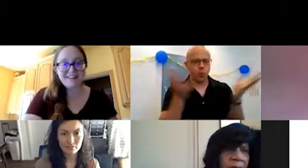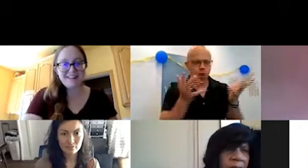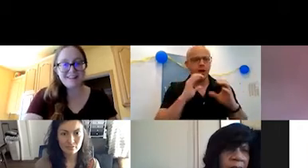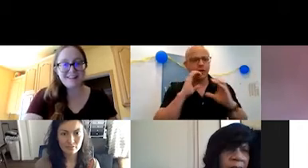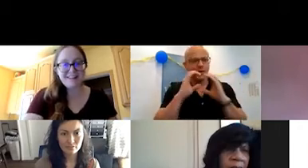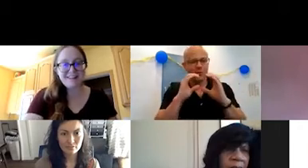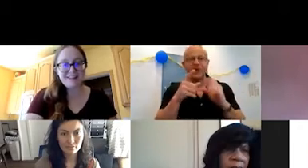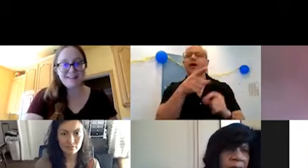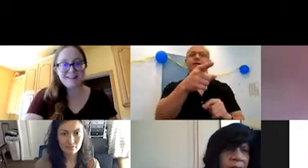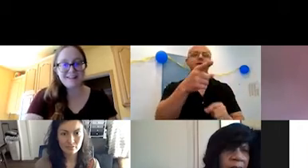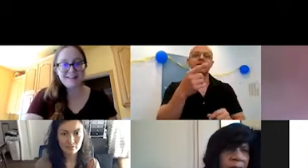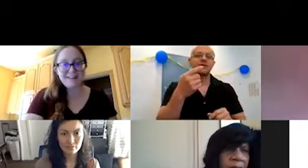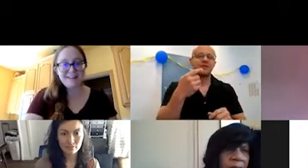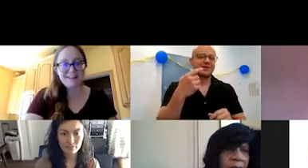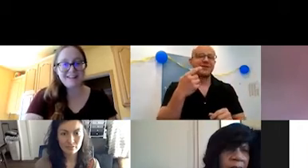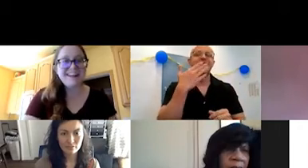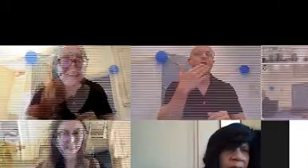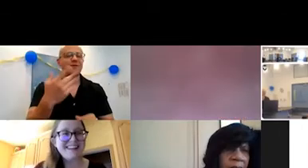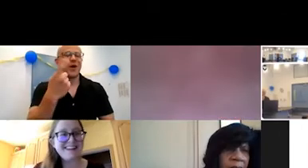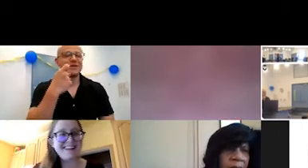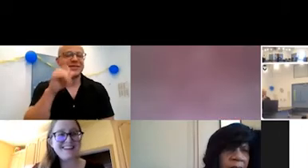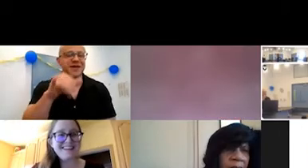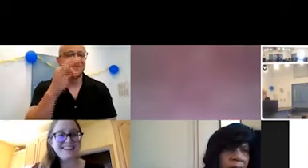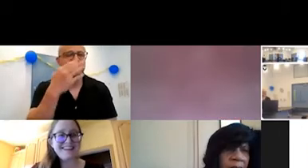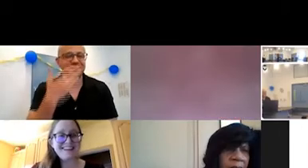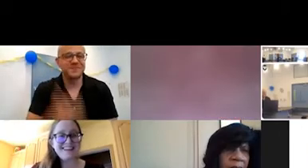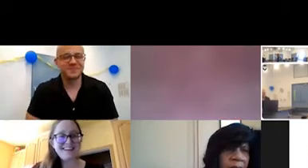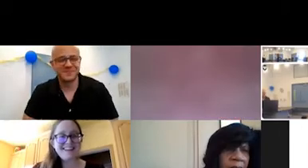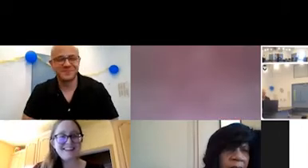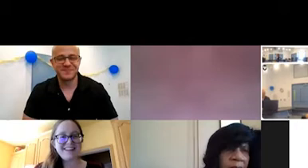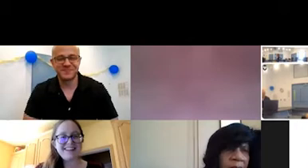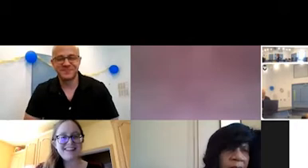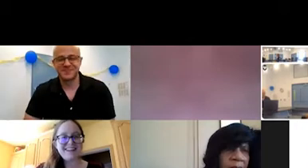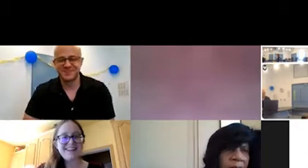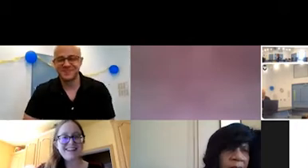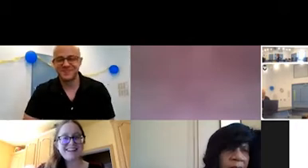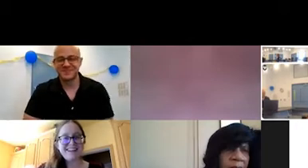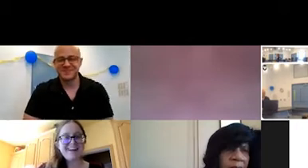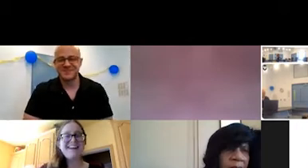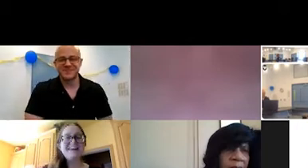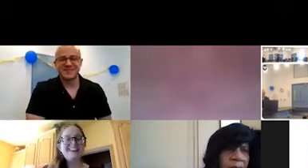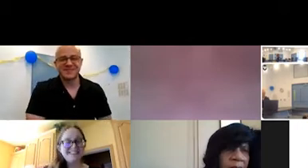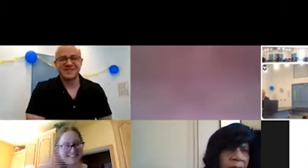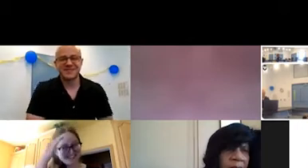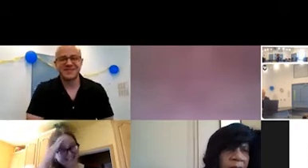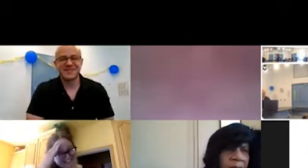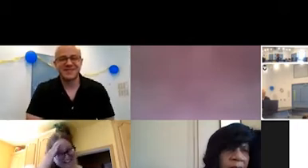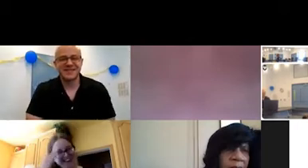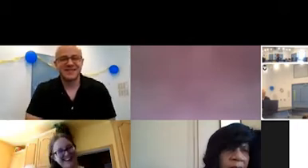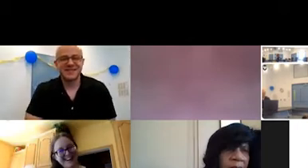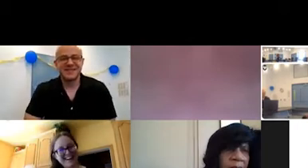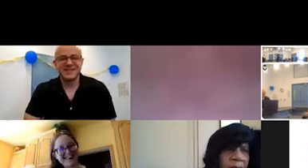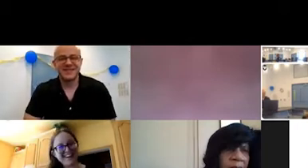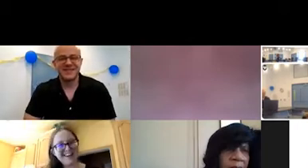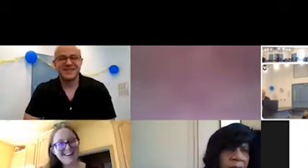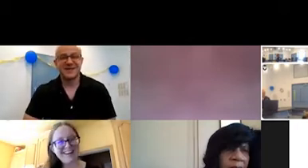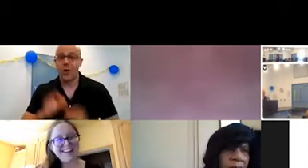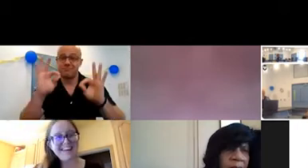I'm sorry, I didn't expect you, when you signed what, communicate, but yeah, miscommunication, now I